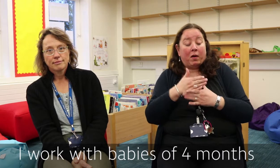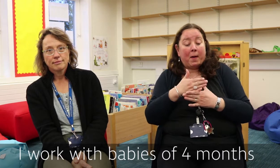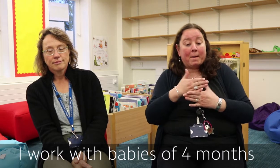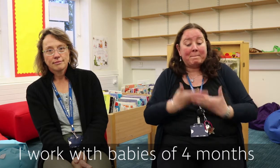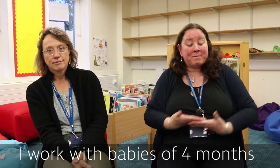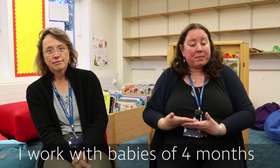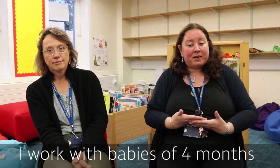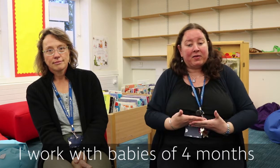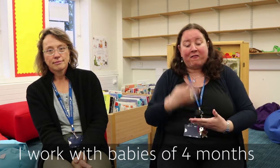Thank you.